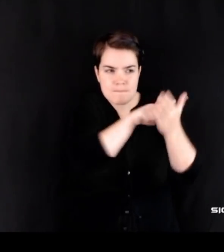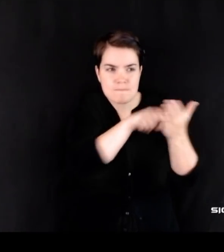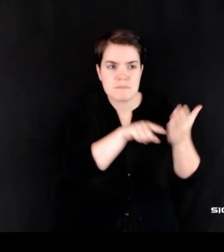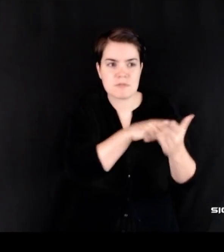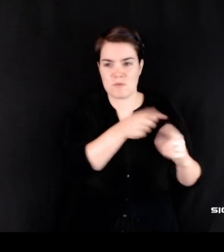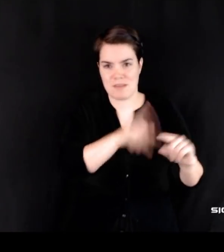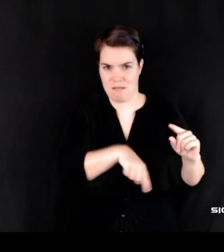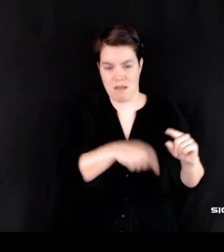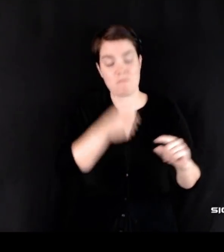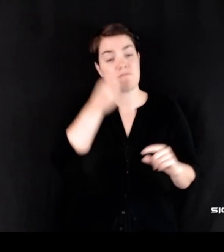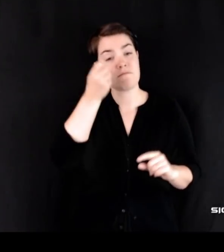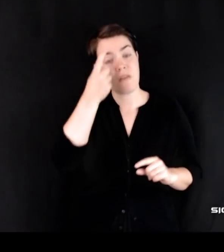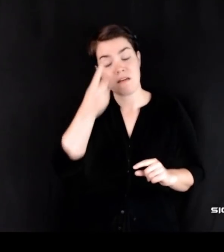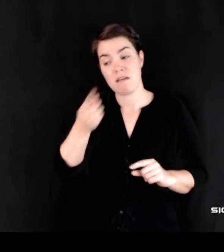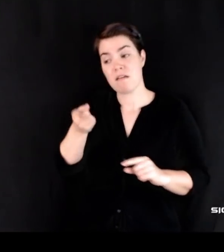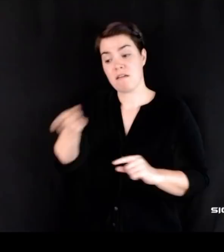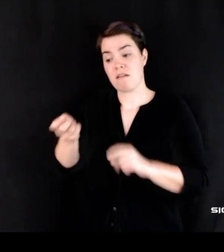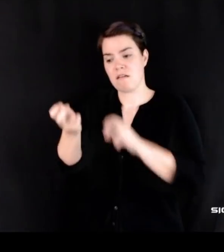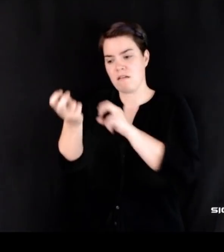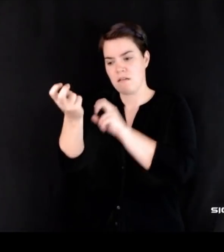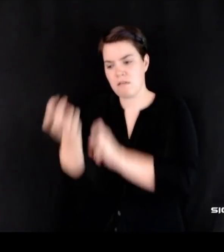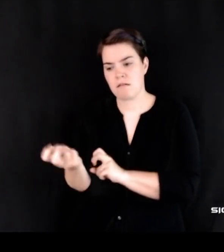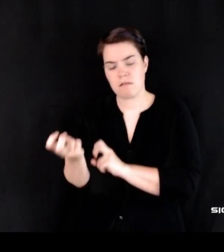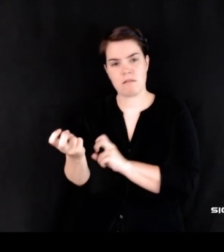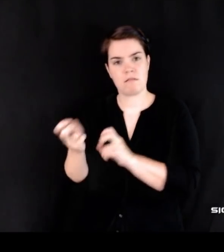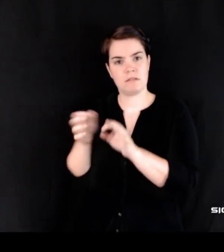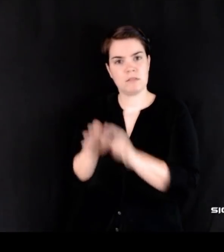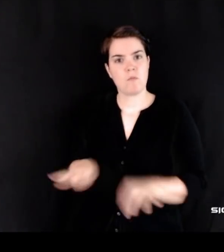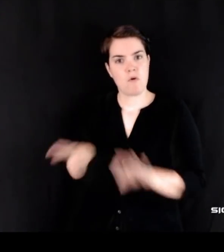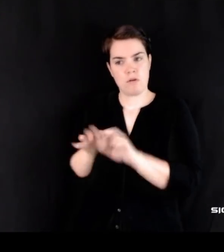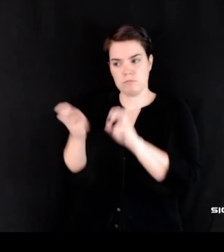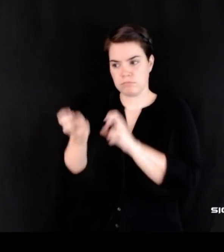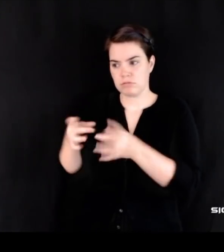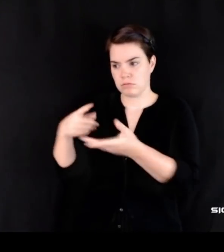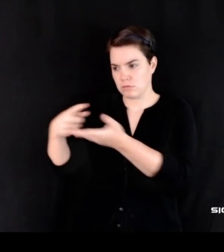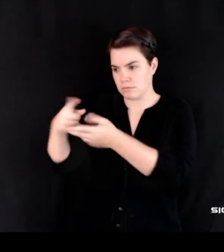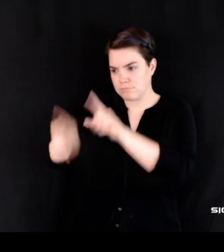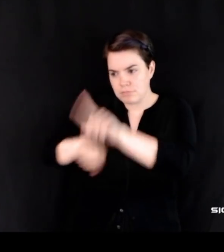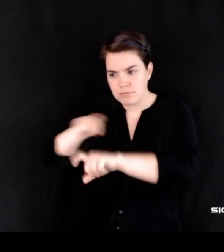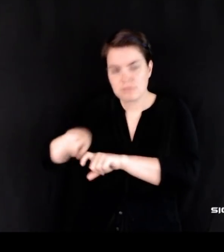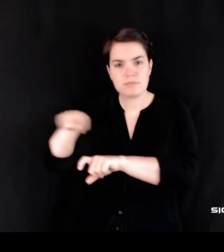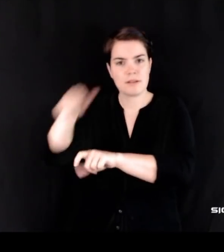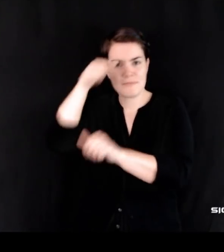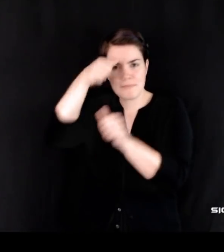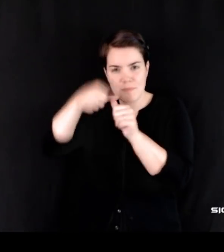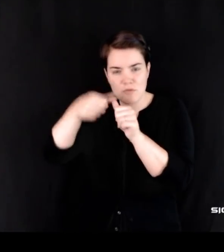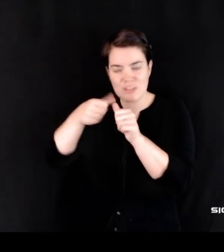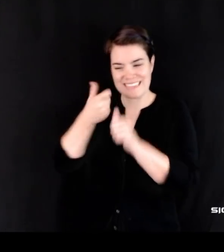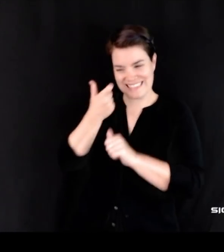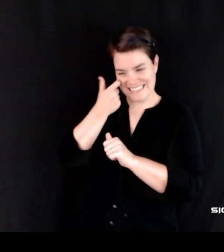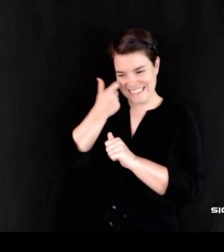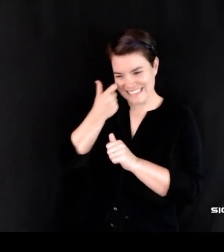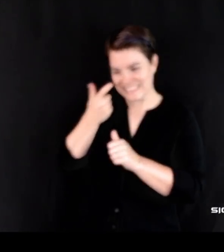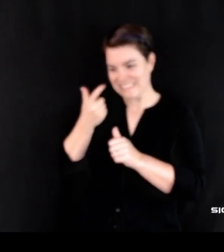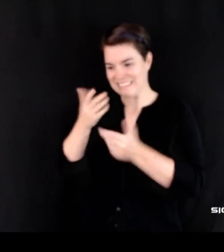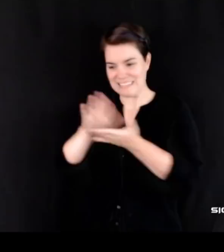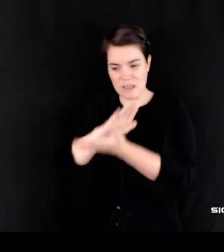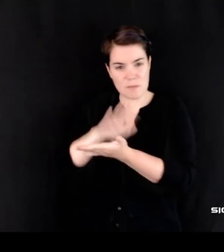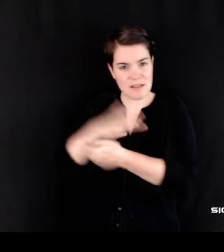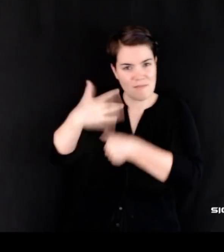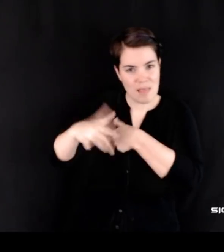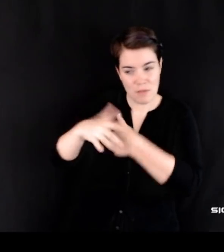evidence while memories are fresh and documents available. Among other things, that evidence could be used if there